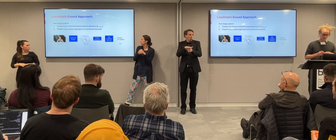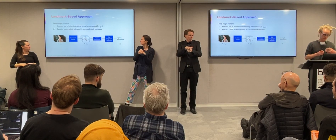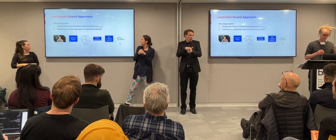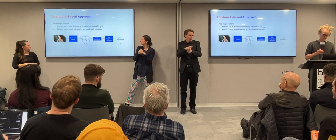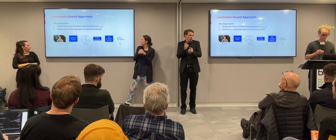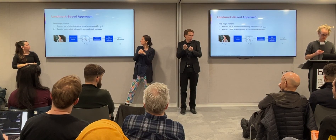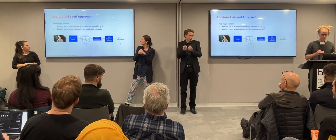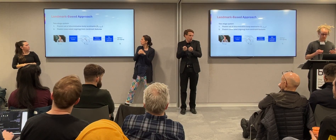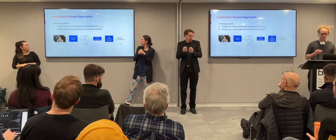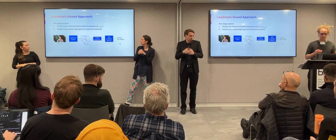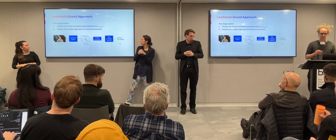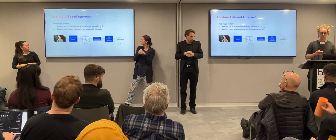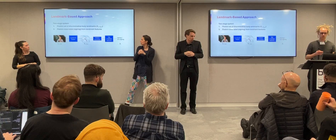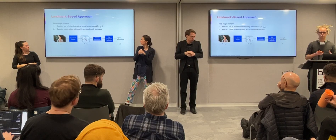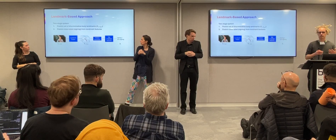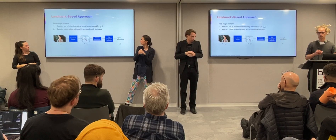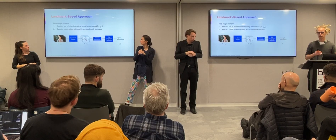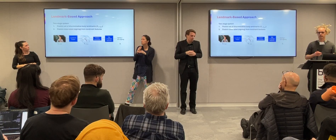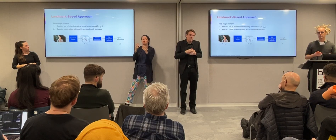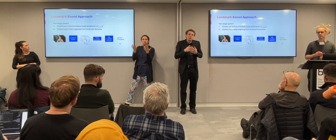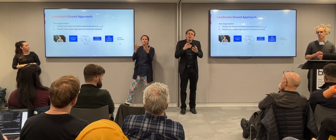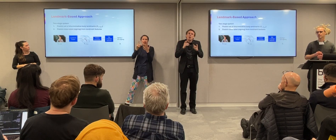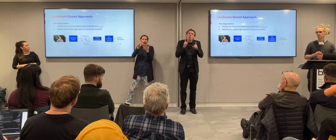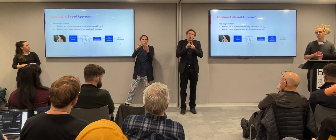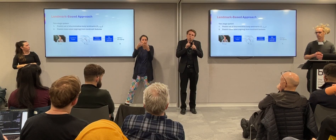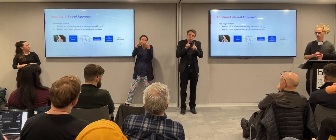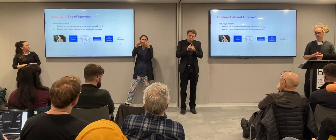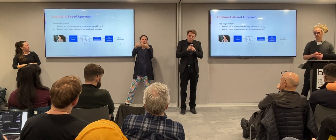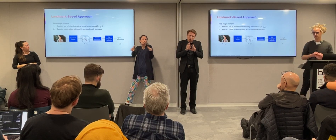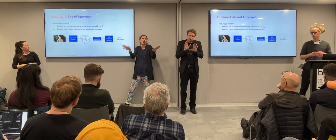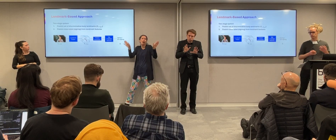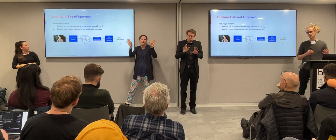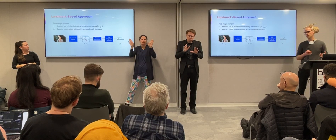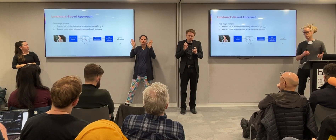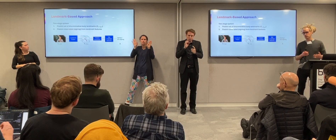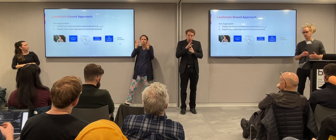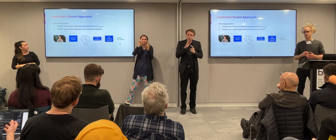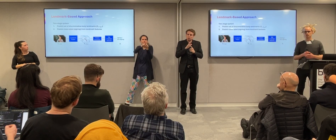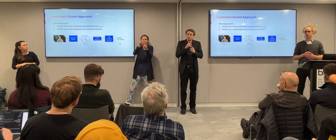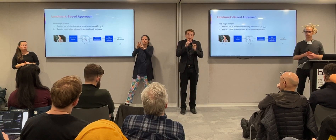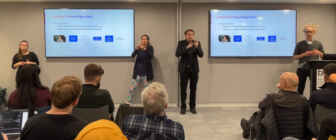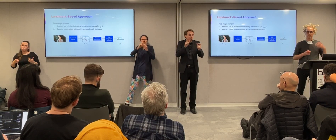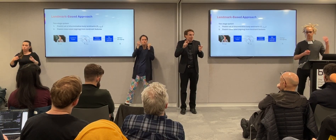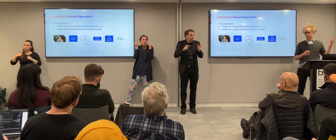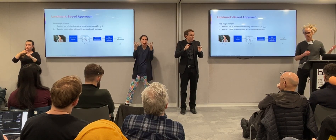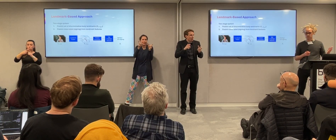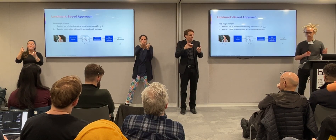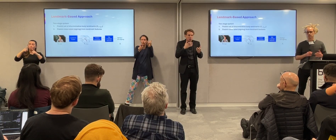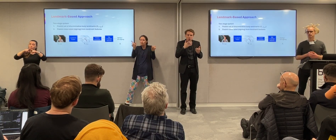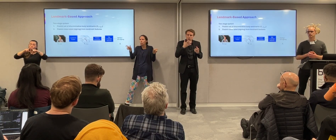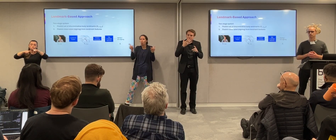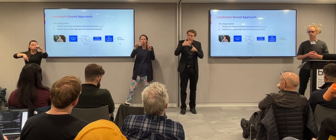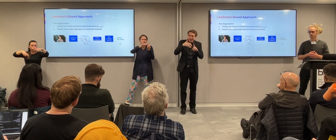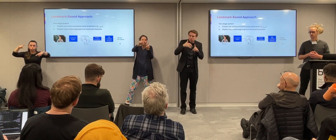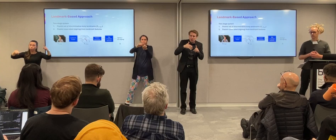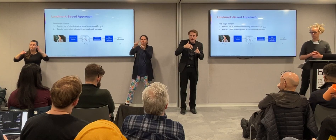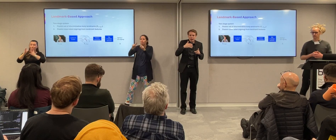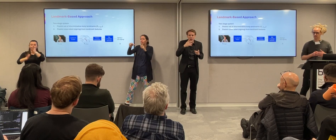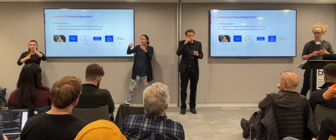And at the same time, yeah, obviously it has to generalize across different individuals, across like different backgrounds,